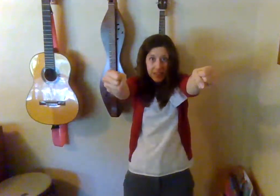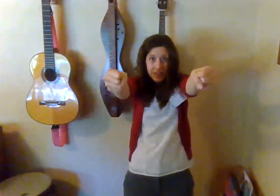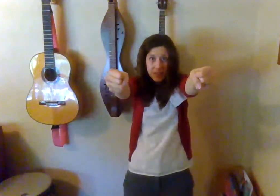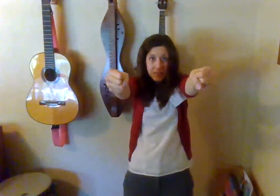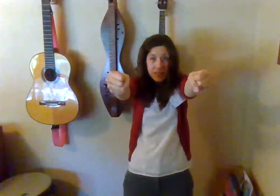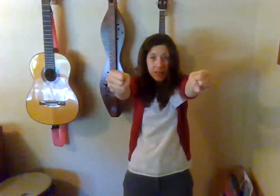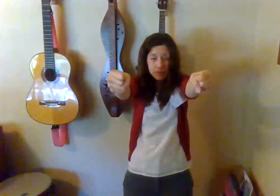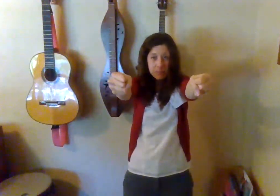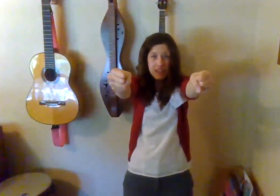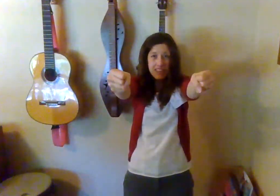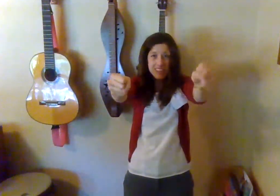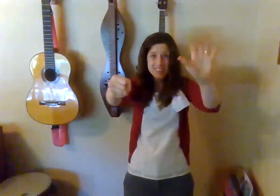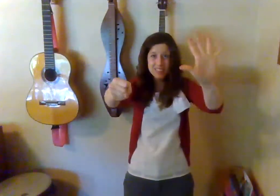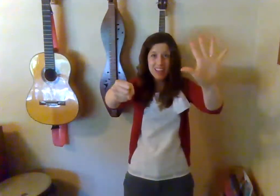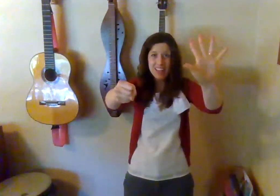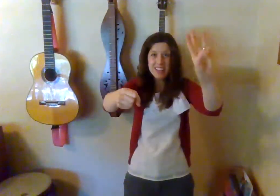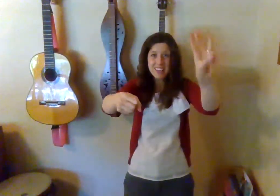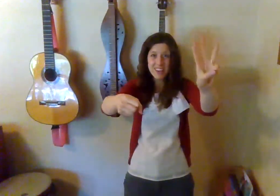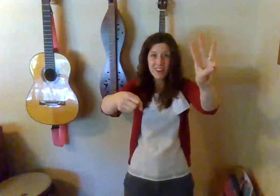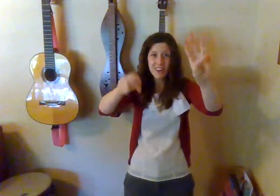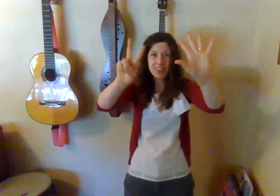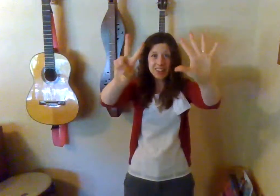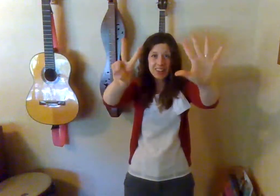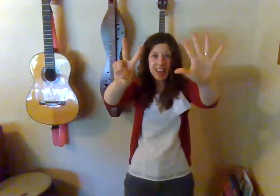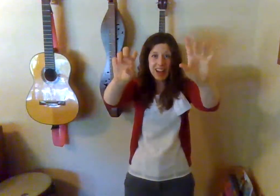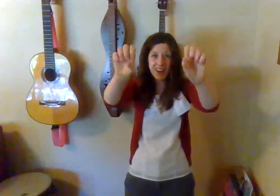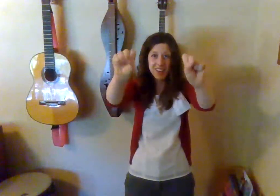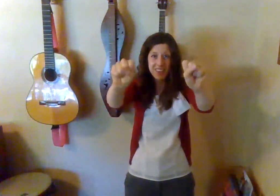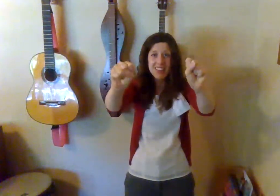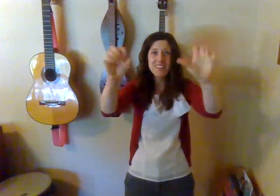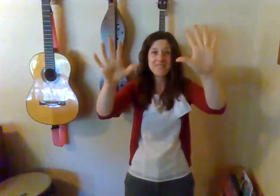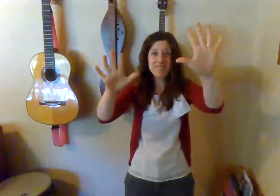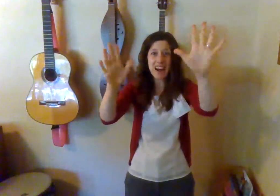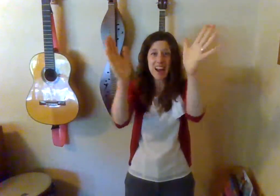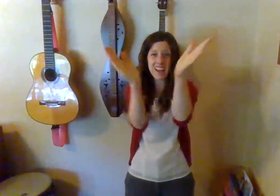Medium speed. Ready? Go. Now. Five.